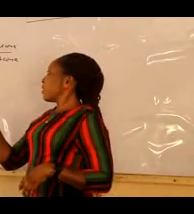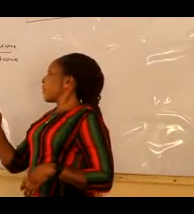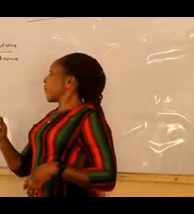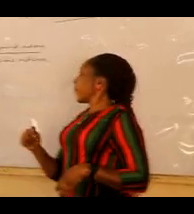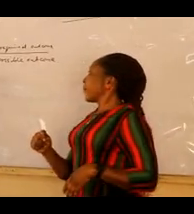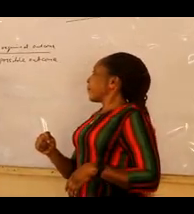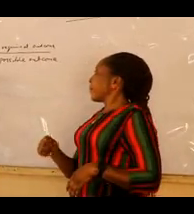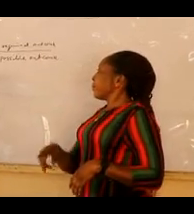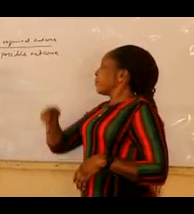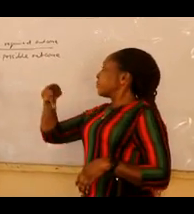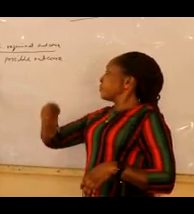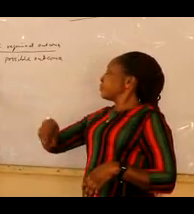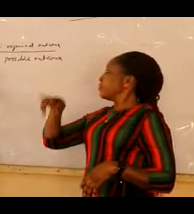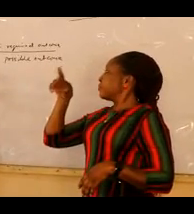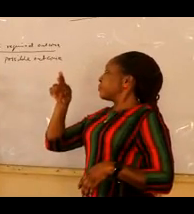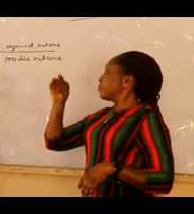The probability